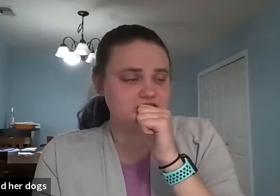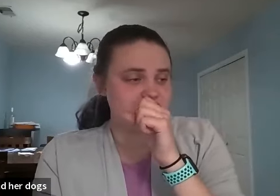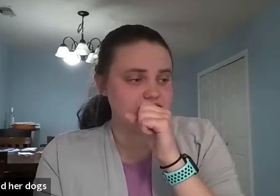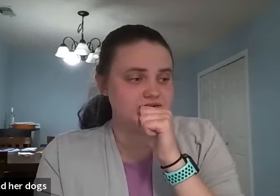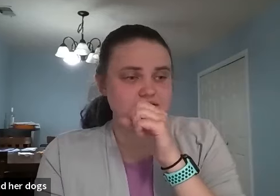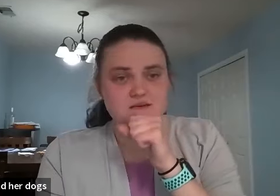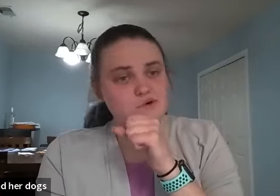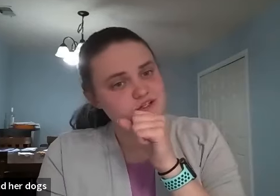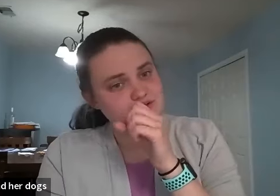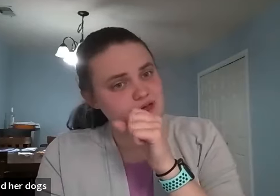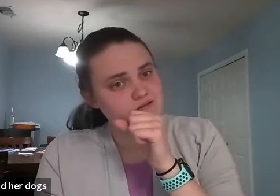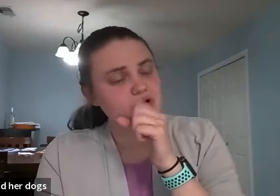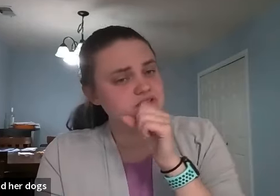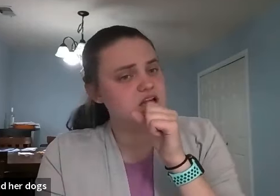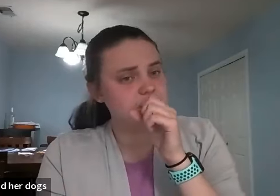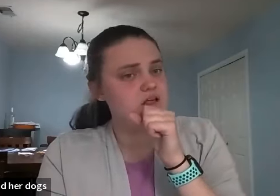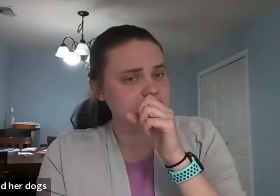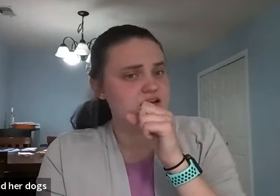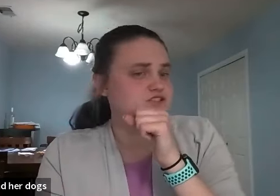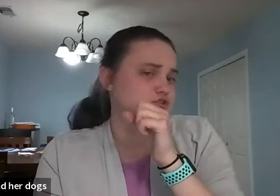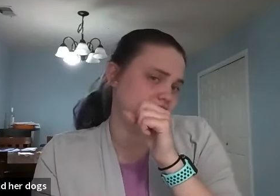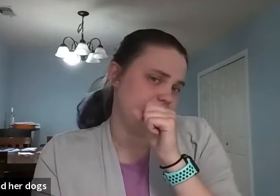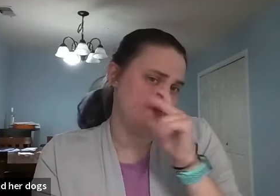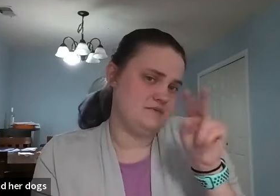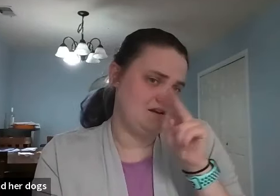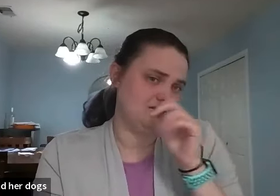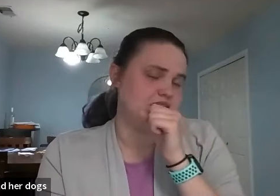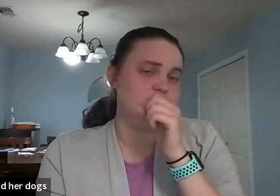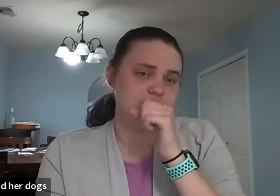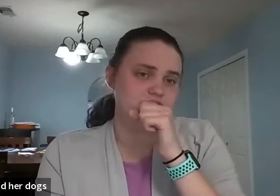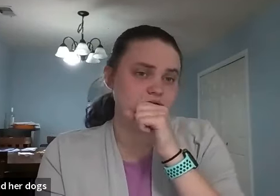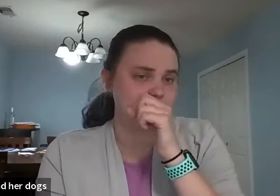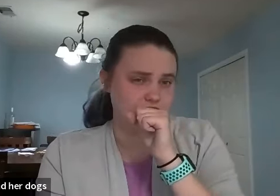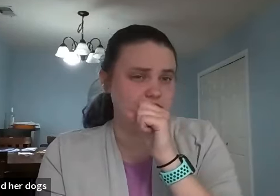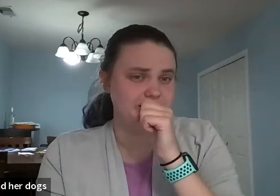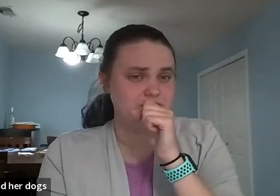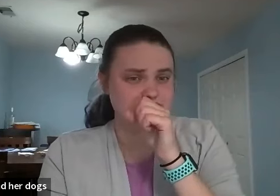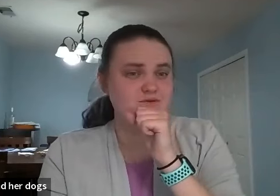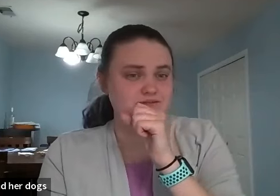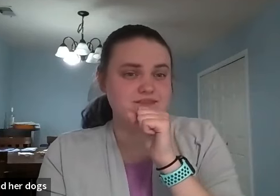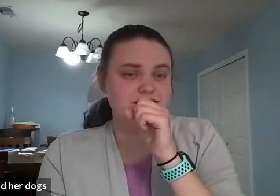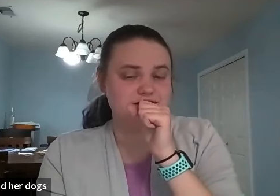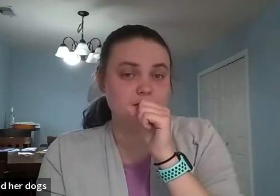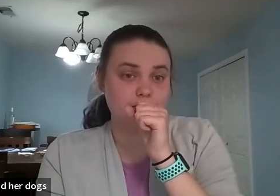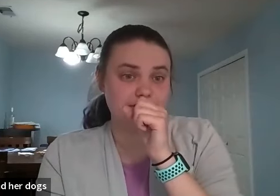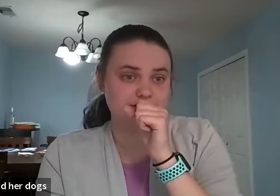is nice. Some words don't do that. Most of the time, a lot of signs do not have them kind of the same. They're different for different meanings, but this one does. So orange.